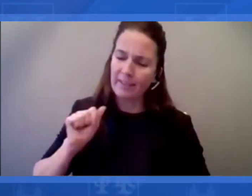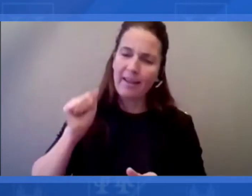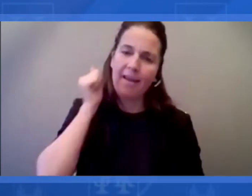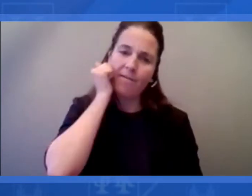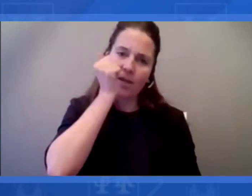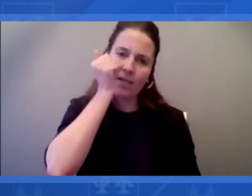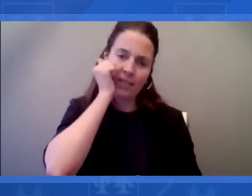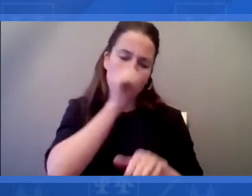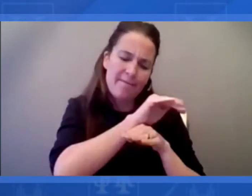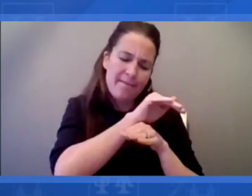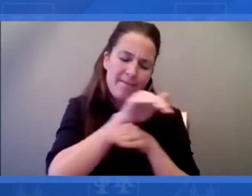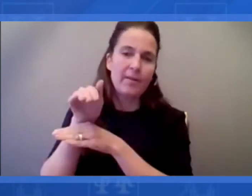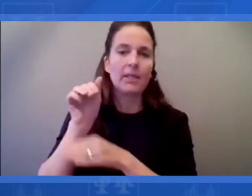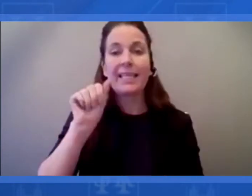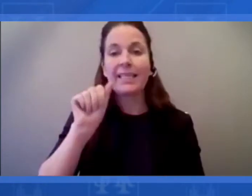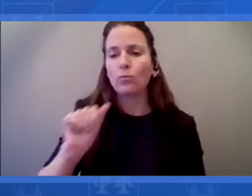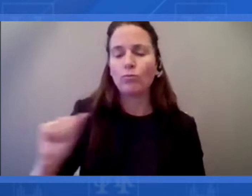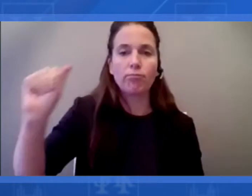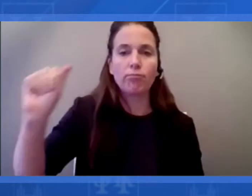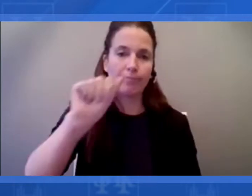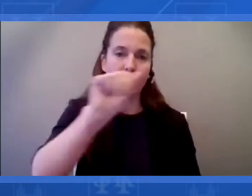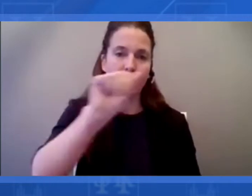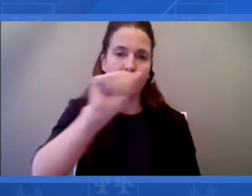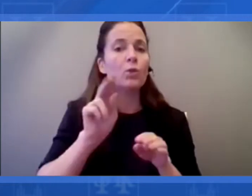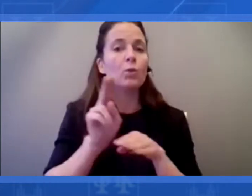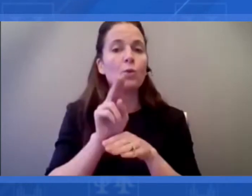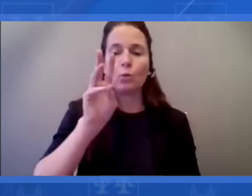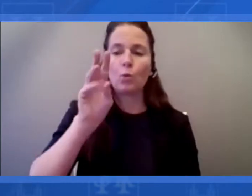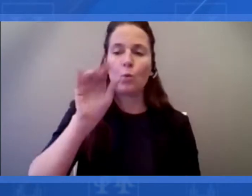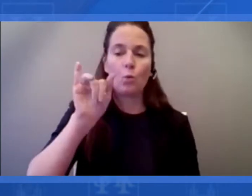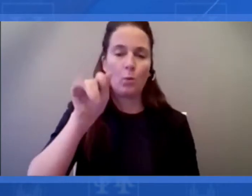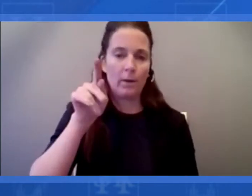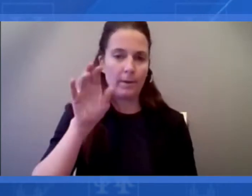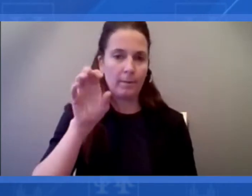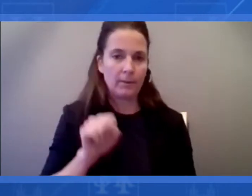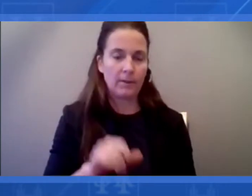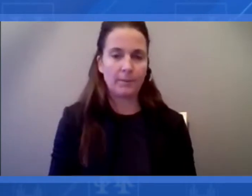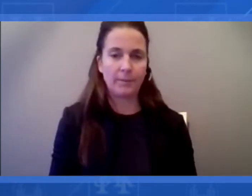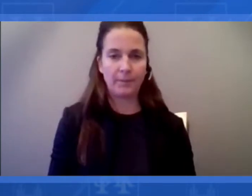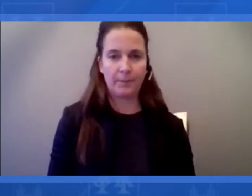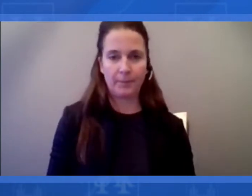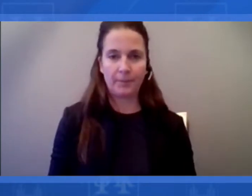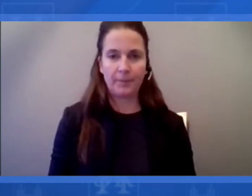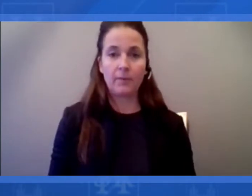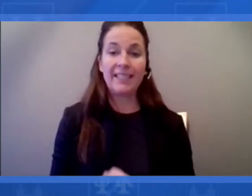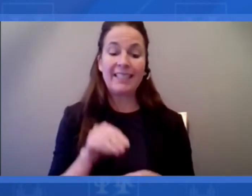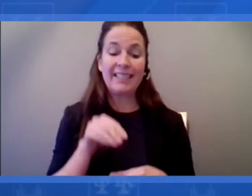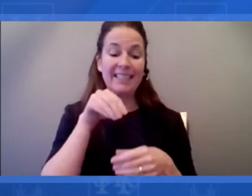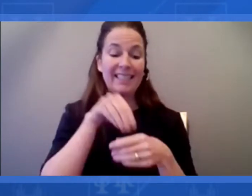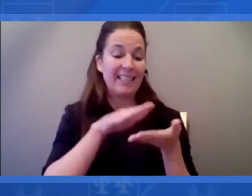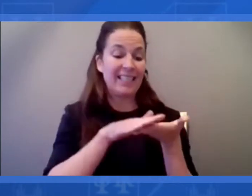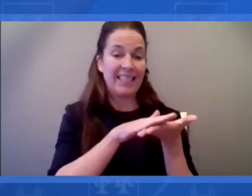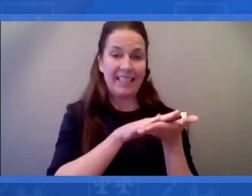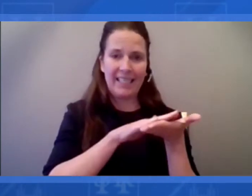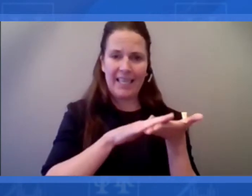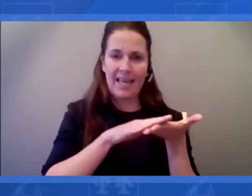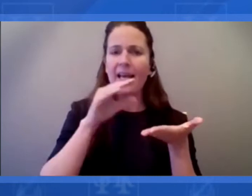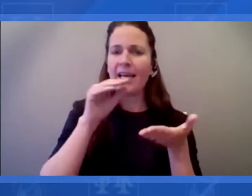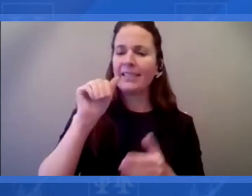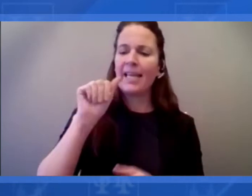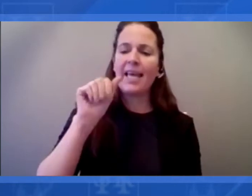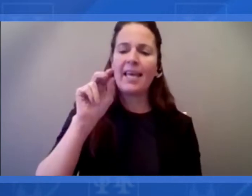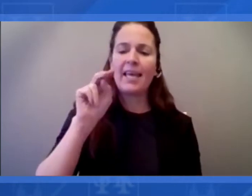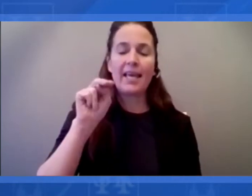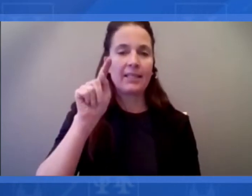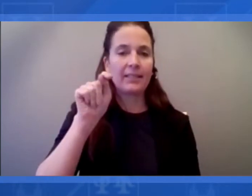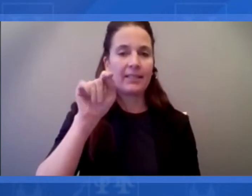with disinfecting wipes. Buses receive a full interior clean and antimicrobial fogging